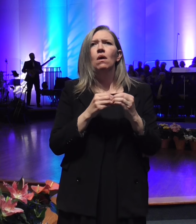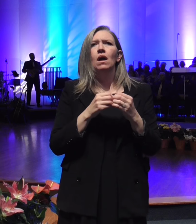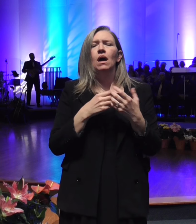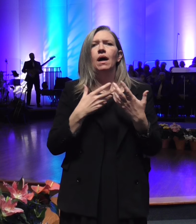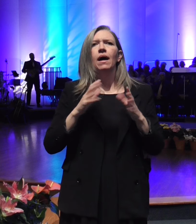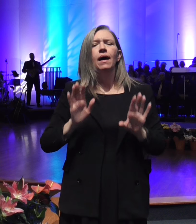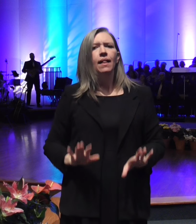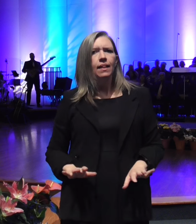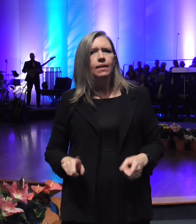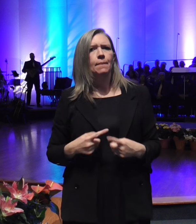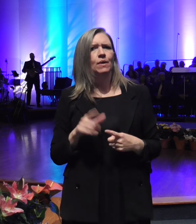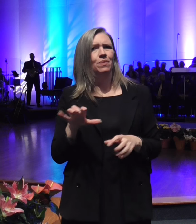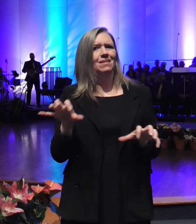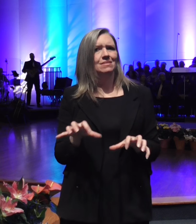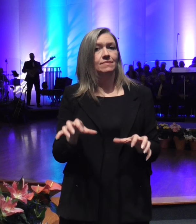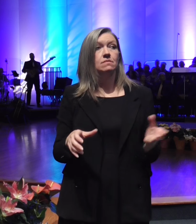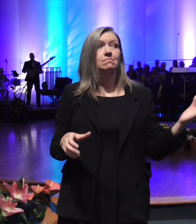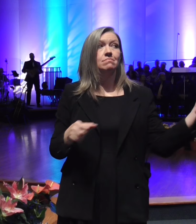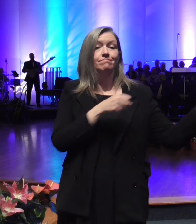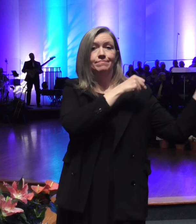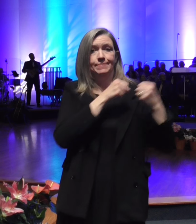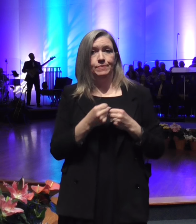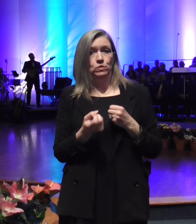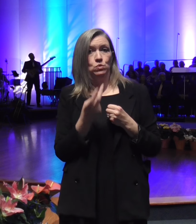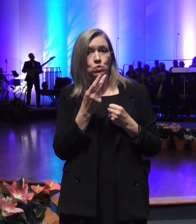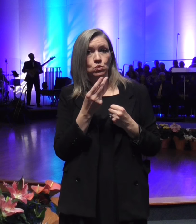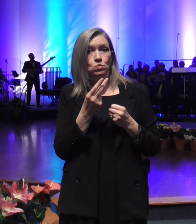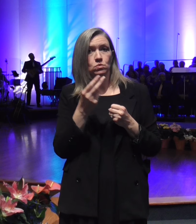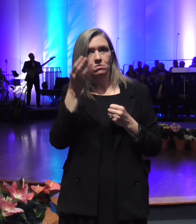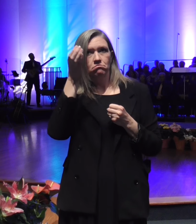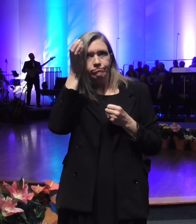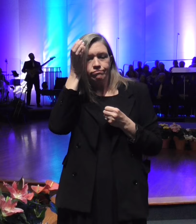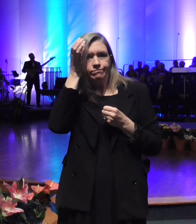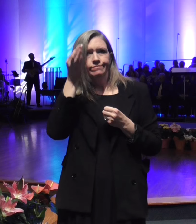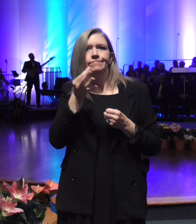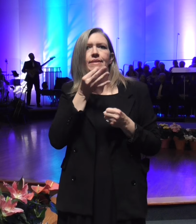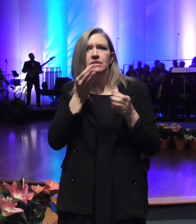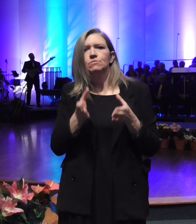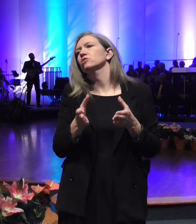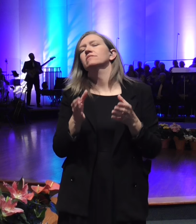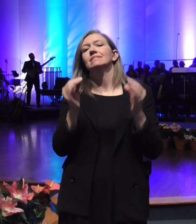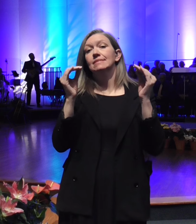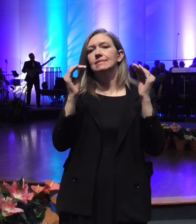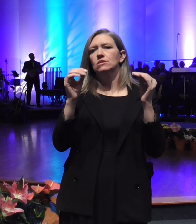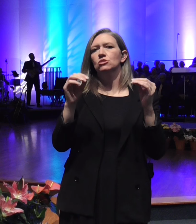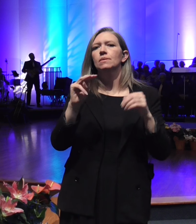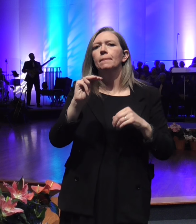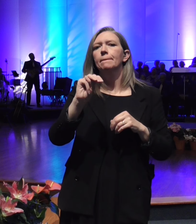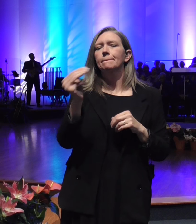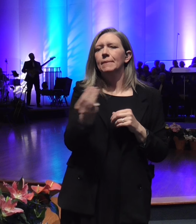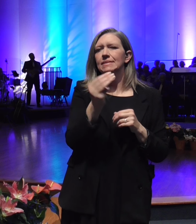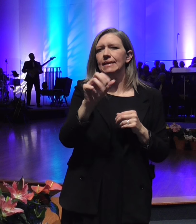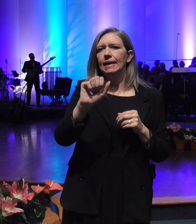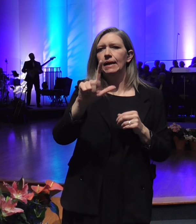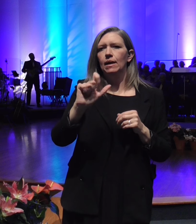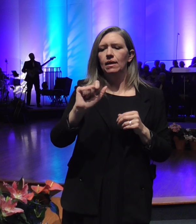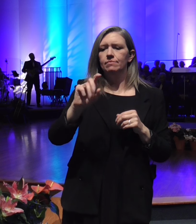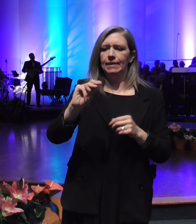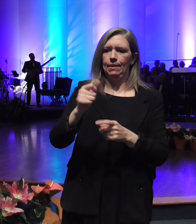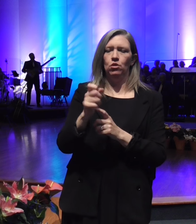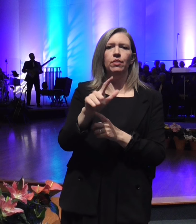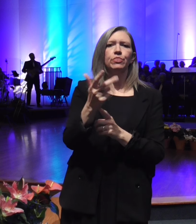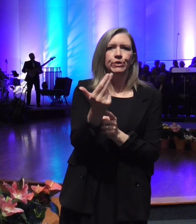in 2 experts to teach us about a fresh start to mastering money. It's going to be on Monday, April 13th at 6:30 over